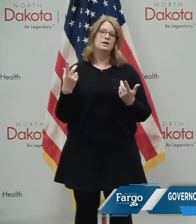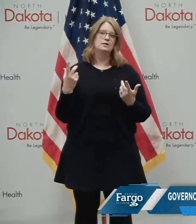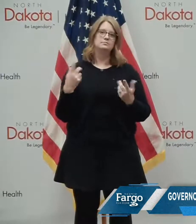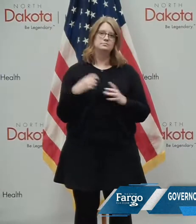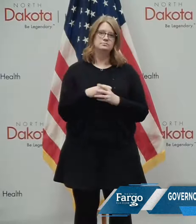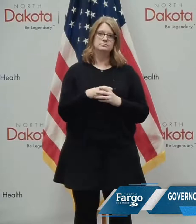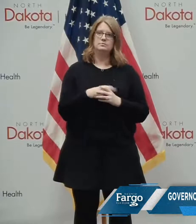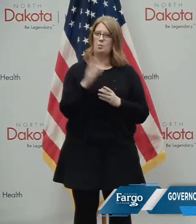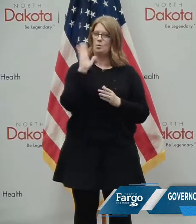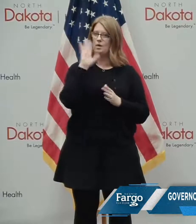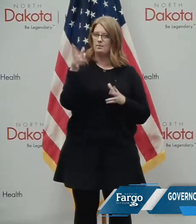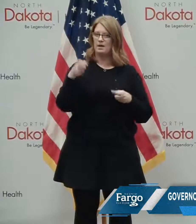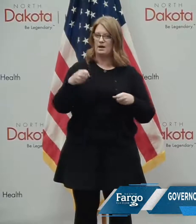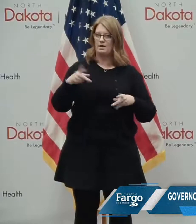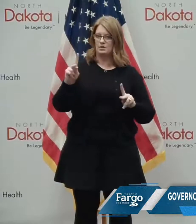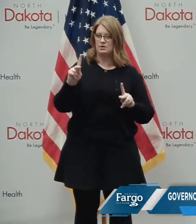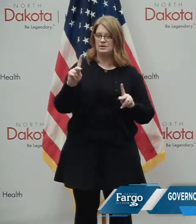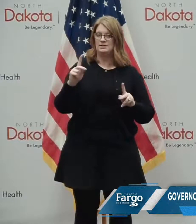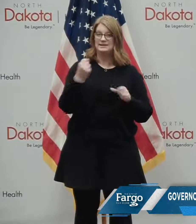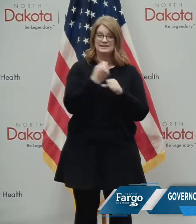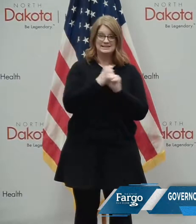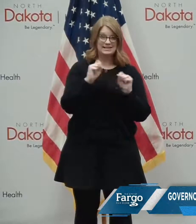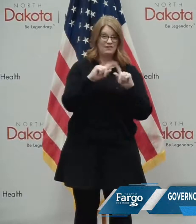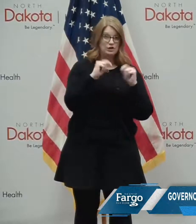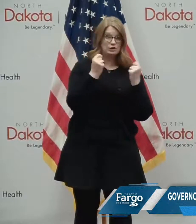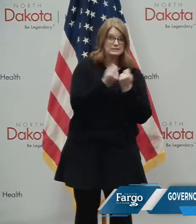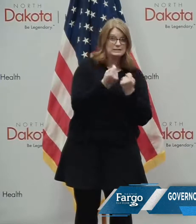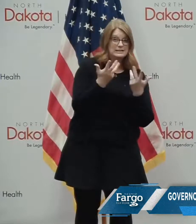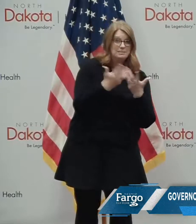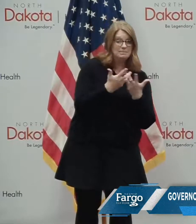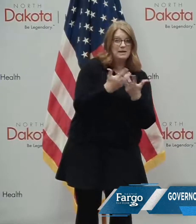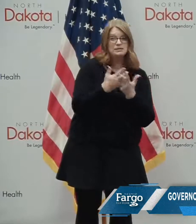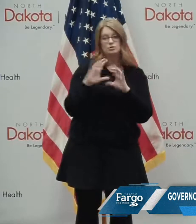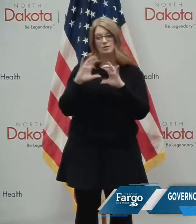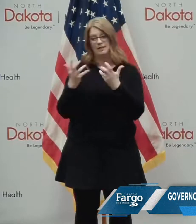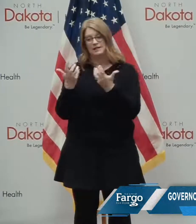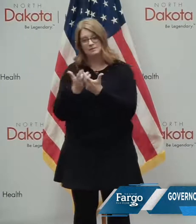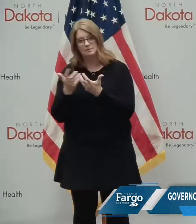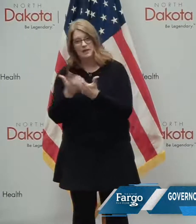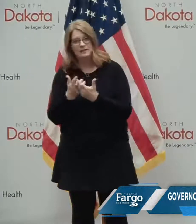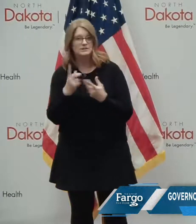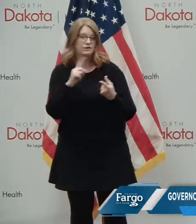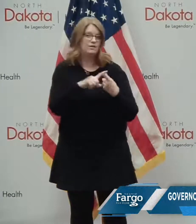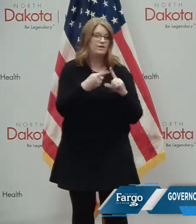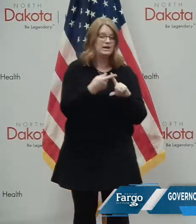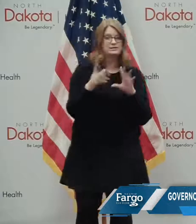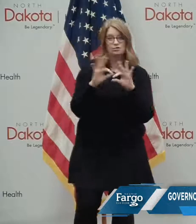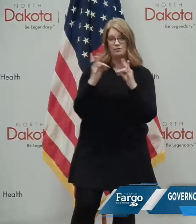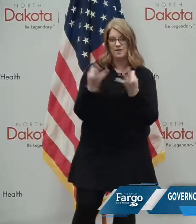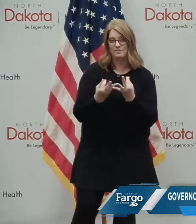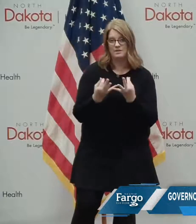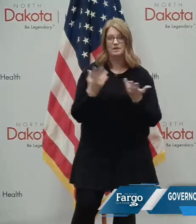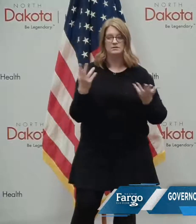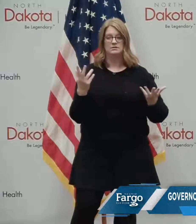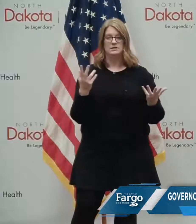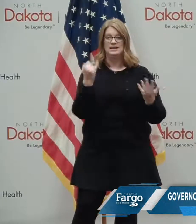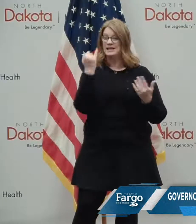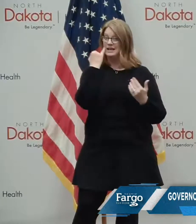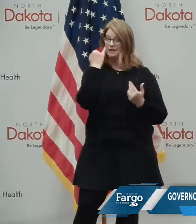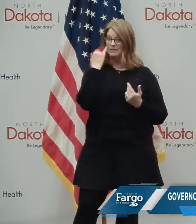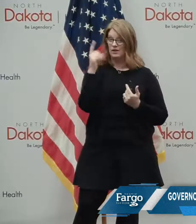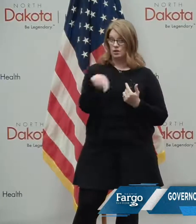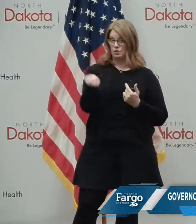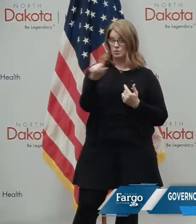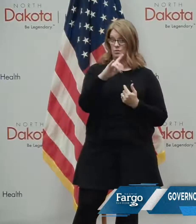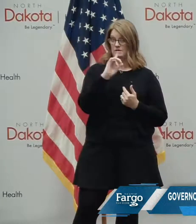an opportunity to say to your teammates, your classmates, your friends, your family members, anybody around you, if you're trying to